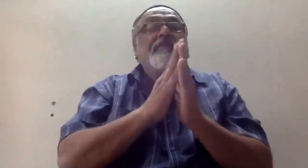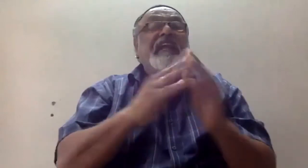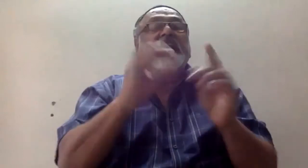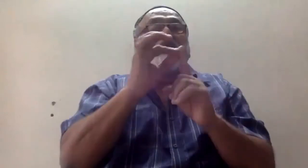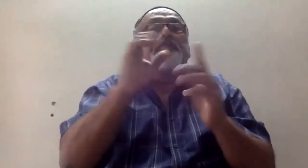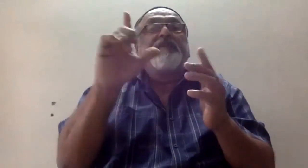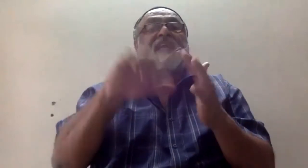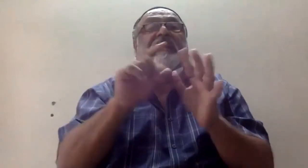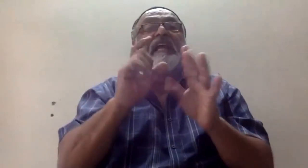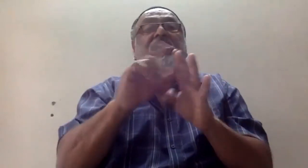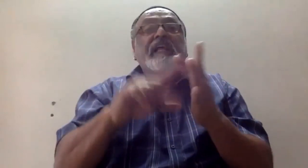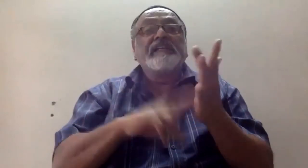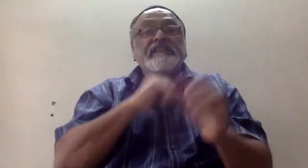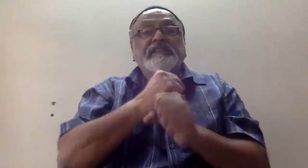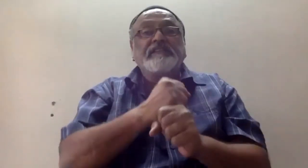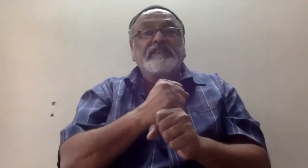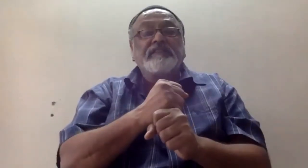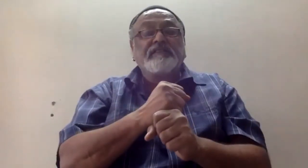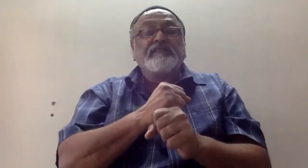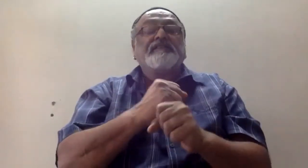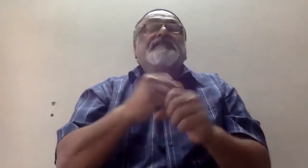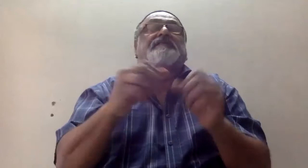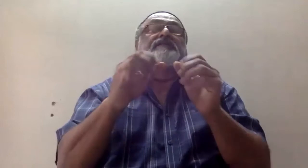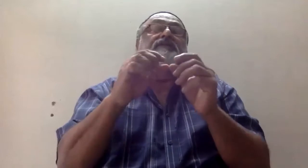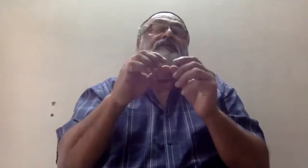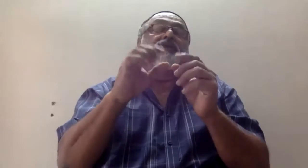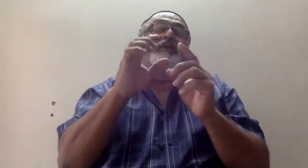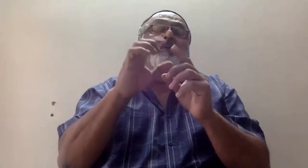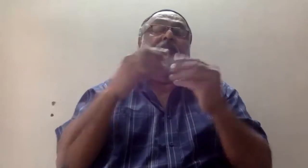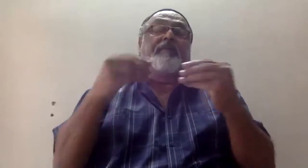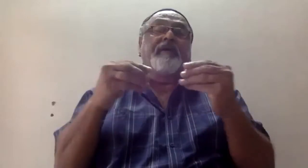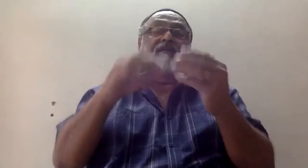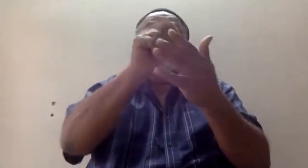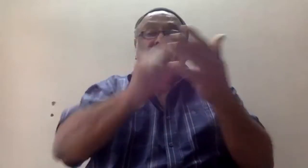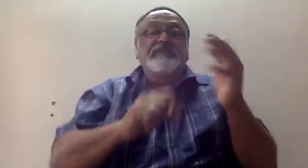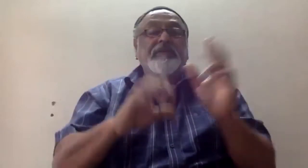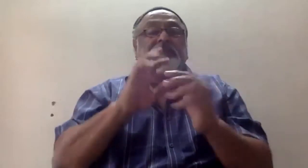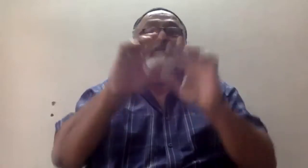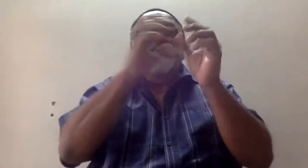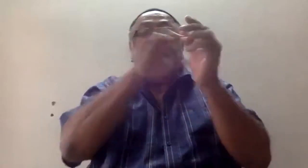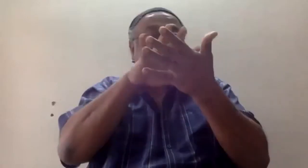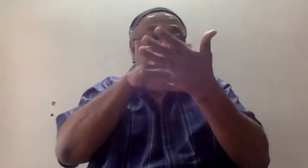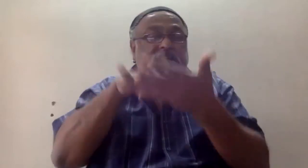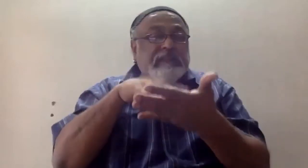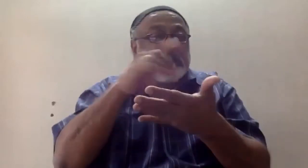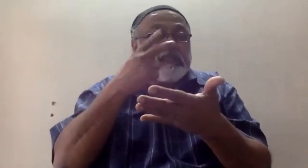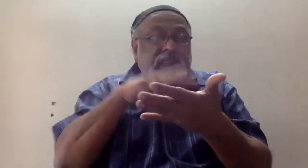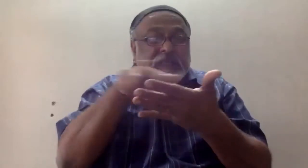in a very poor print. Sometimes half print is not visible. If I'm blind